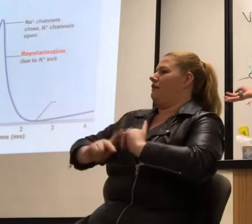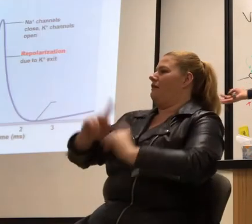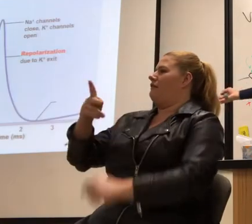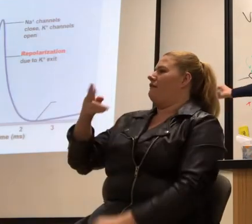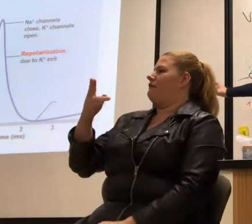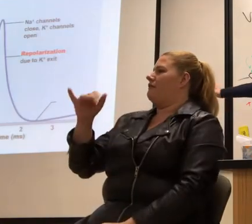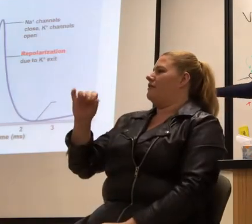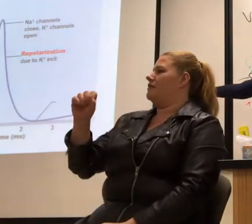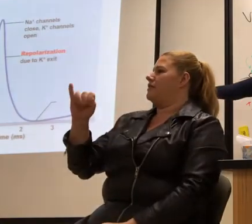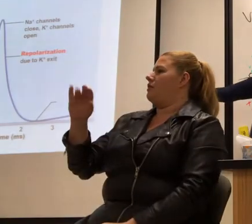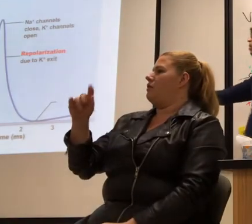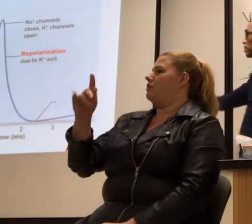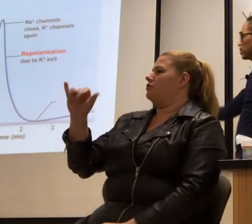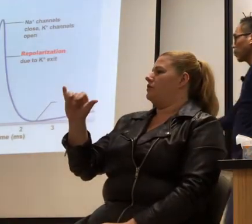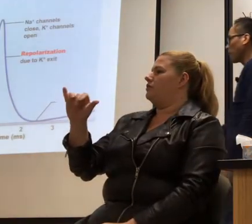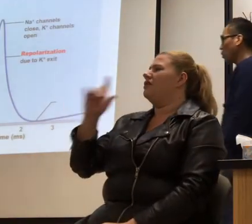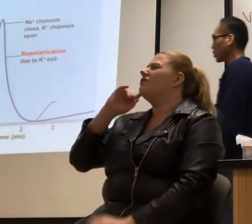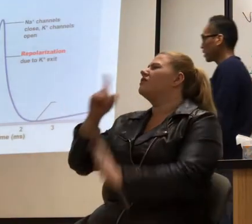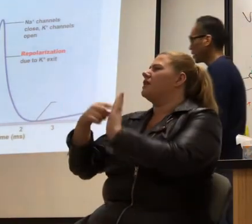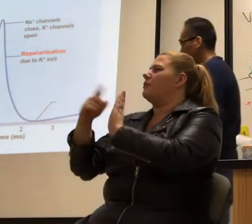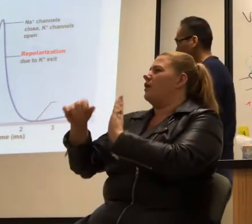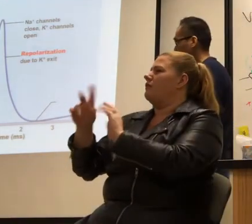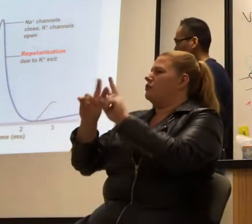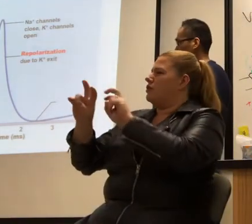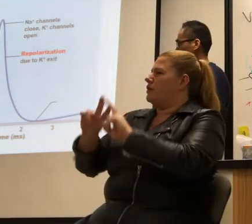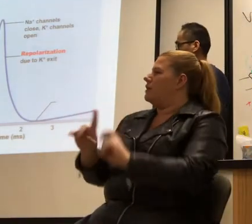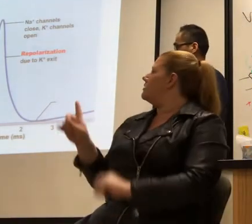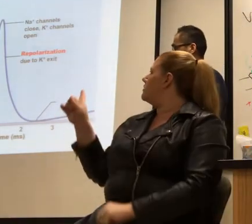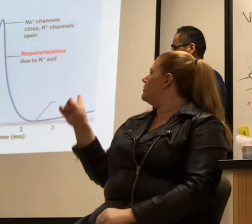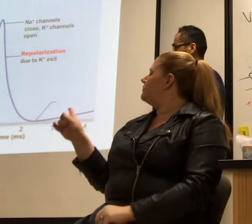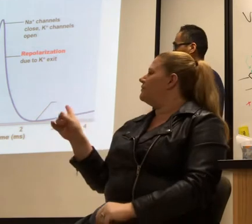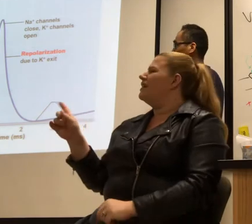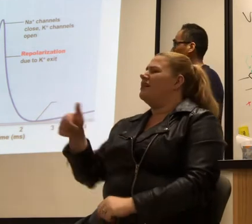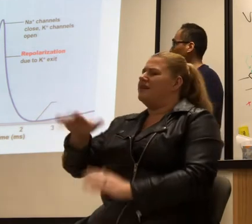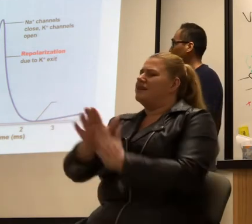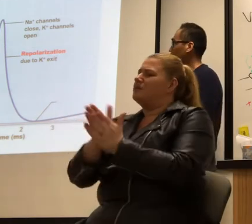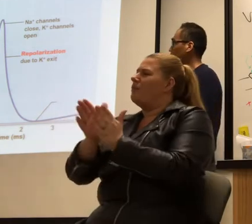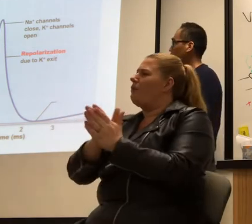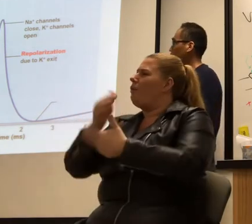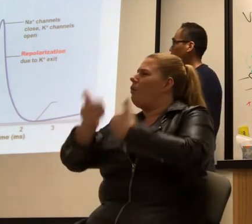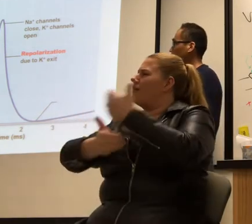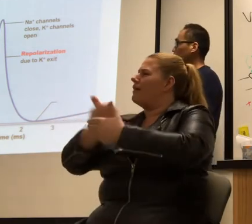have to start looking at this. The way they organize the chapters is they put muscle